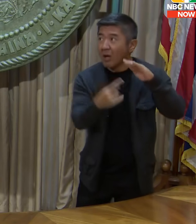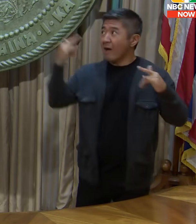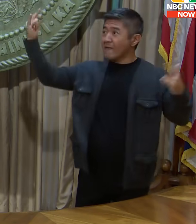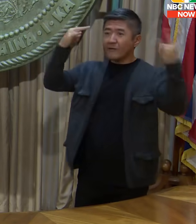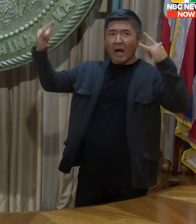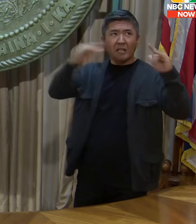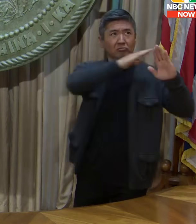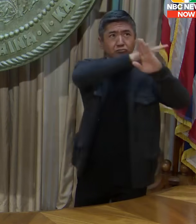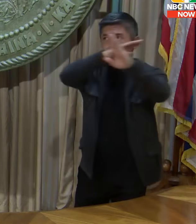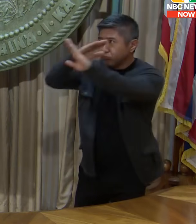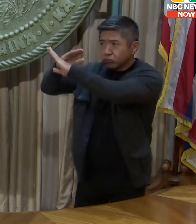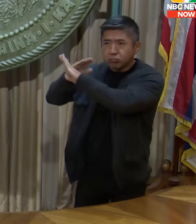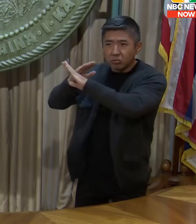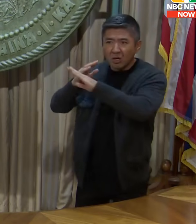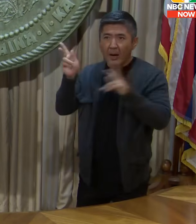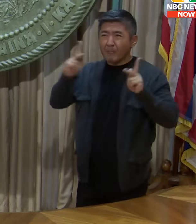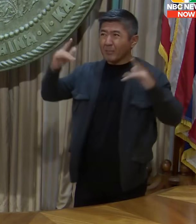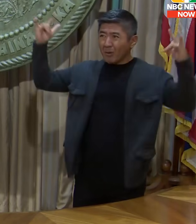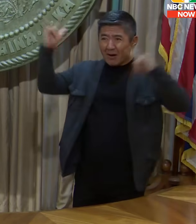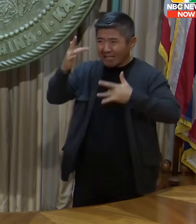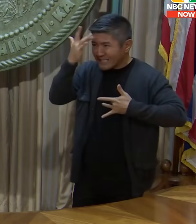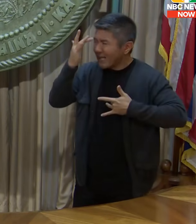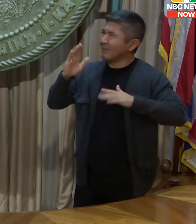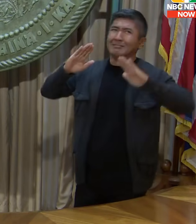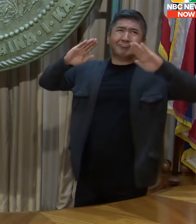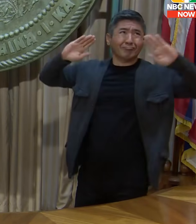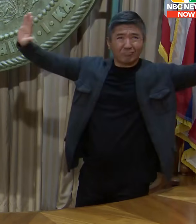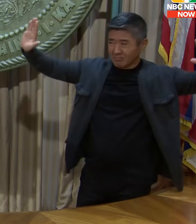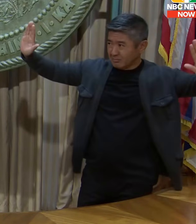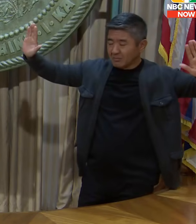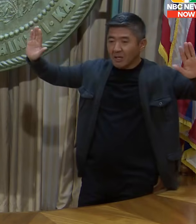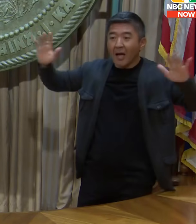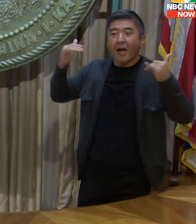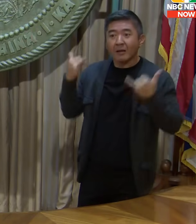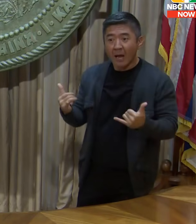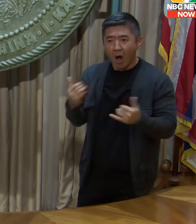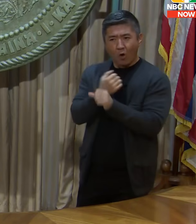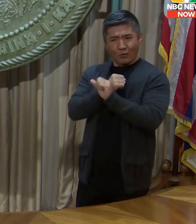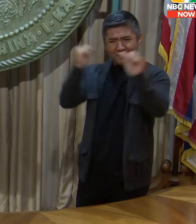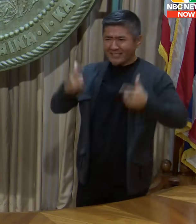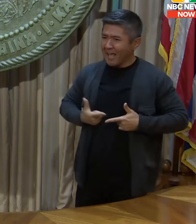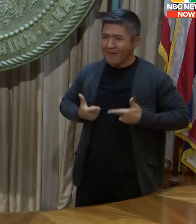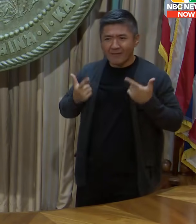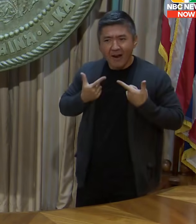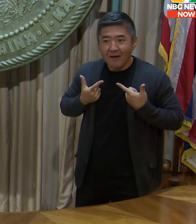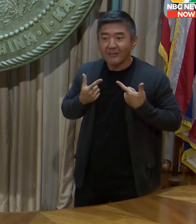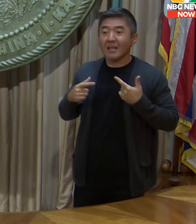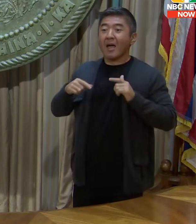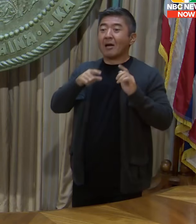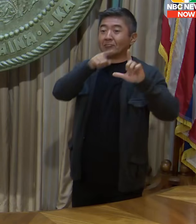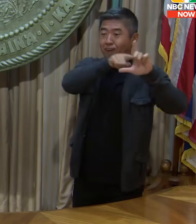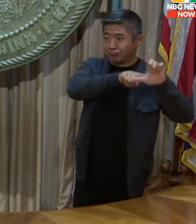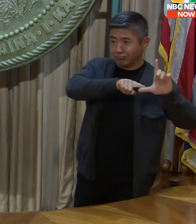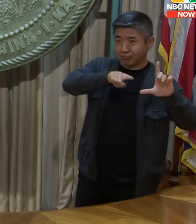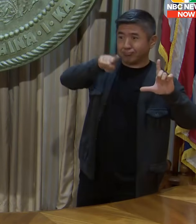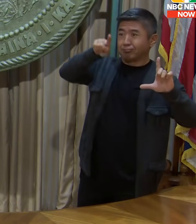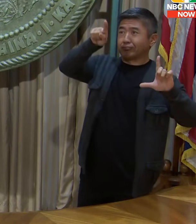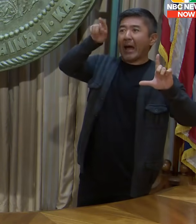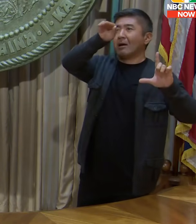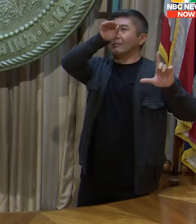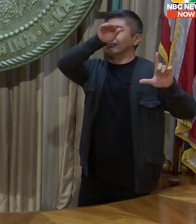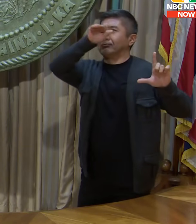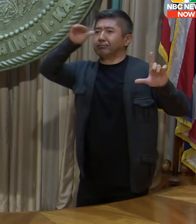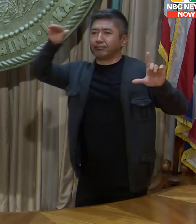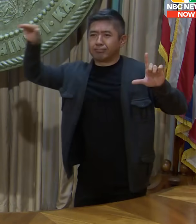people coming back infected. That is going to save lives because it's going to definitely decrease the curve, the height of the curve of people that are